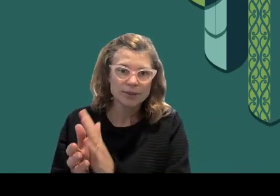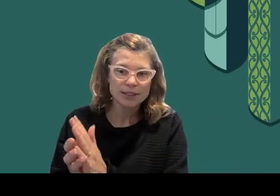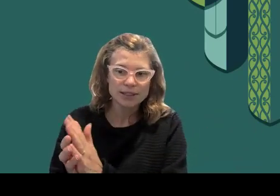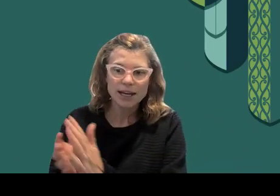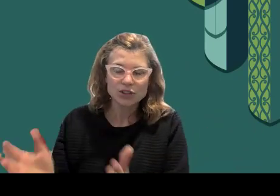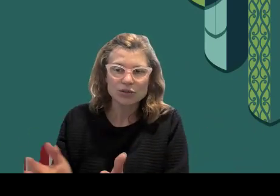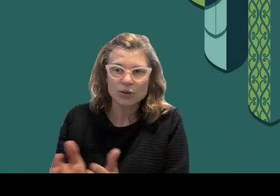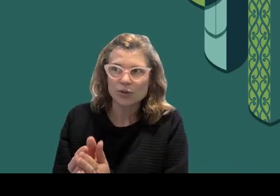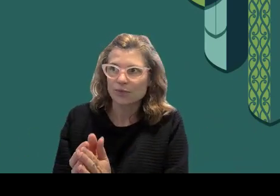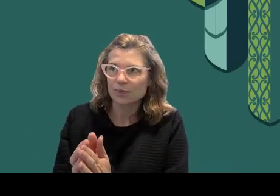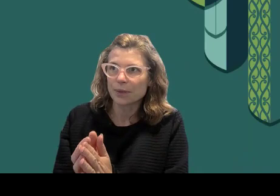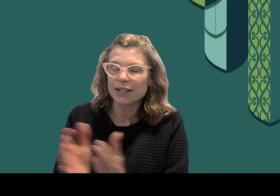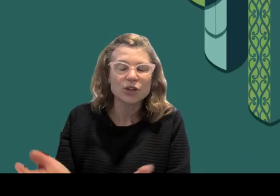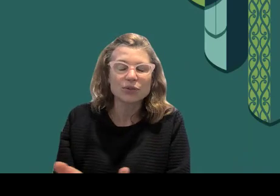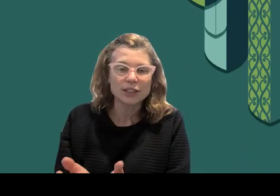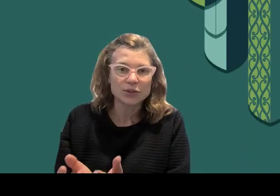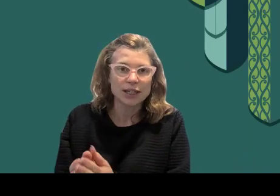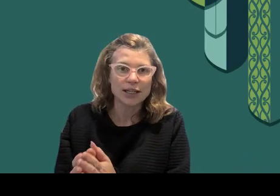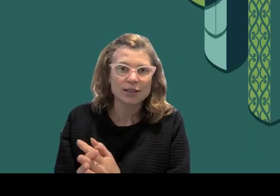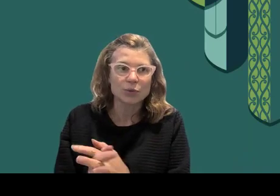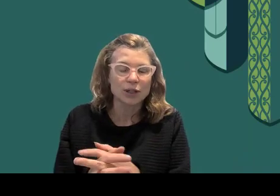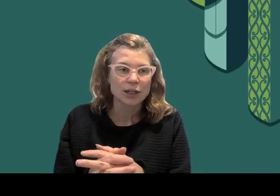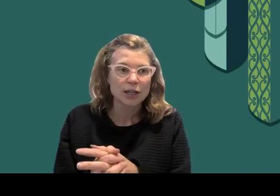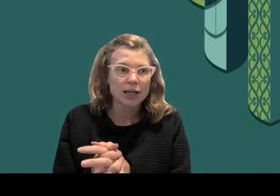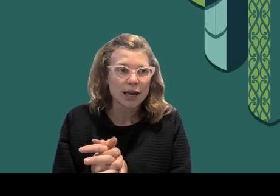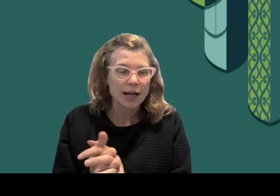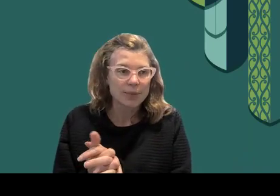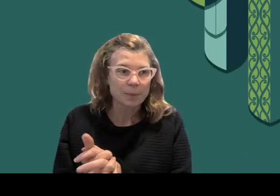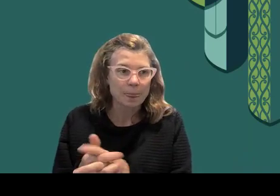mentoring stage, place, you don't really do that. It's more